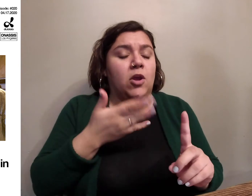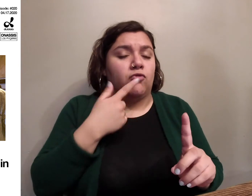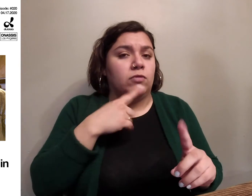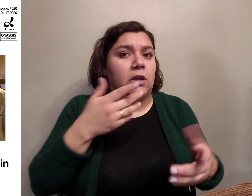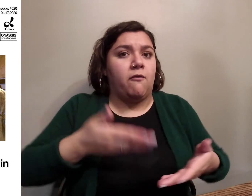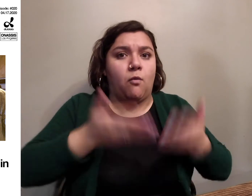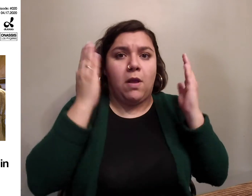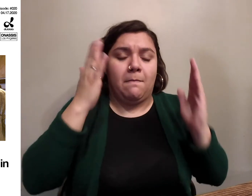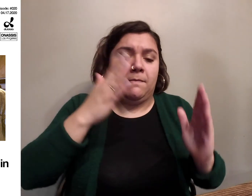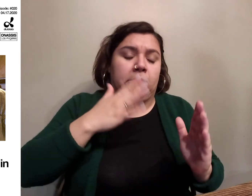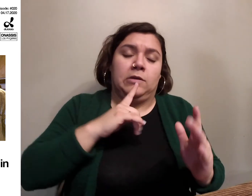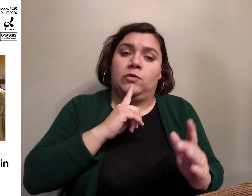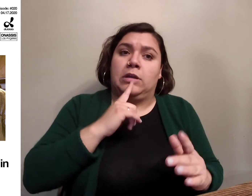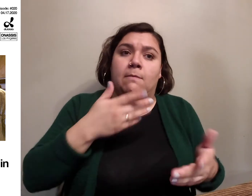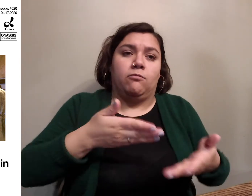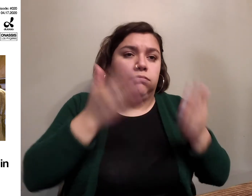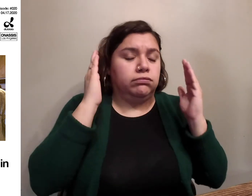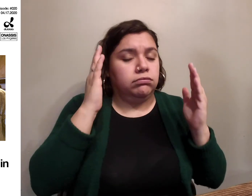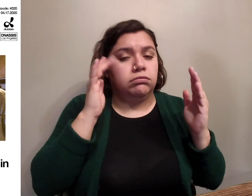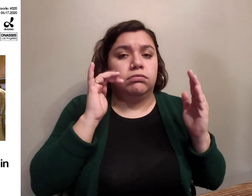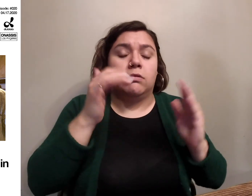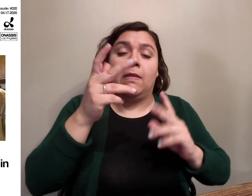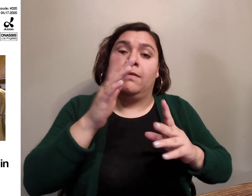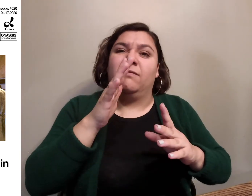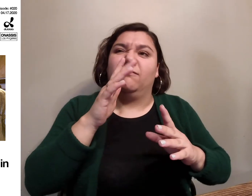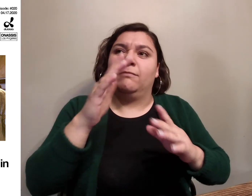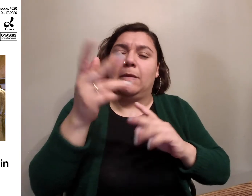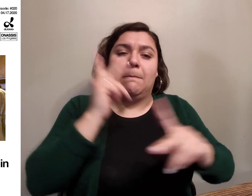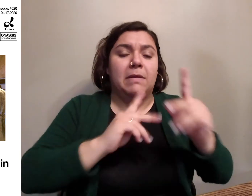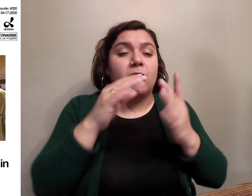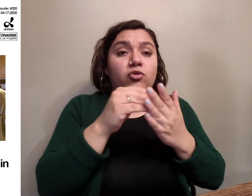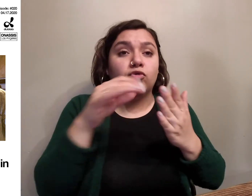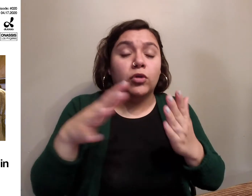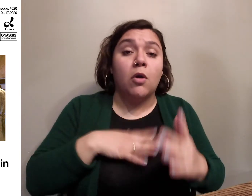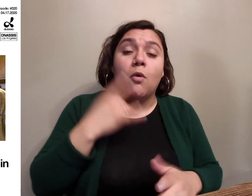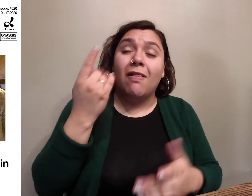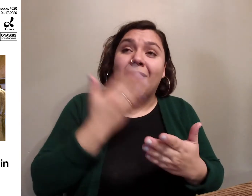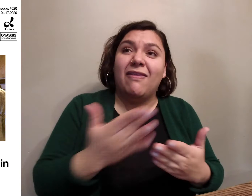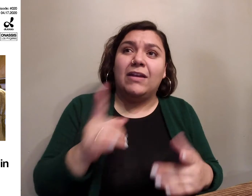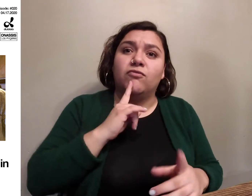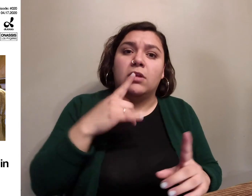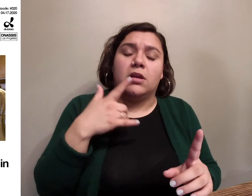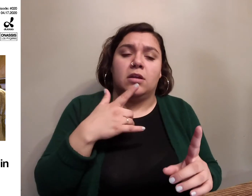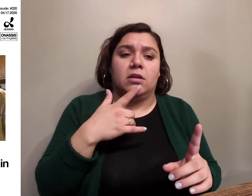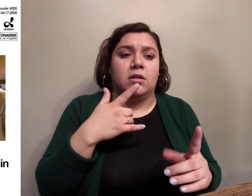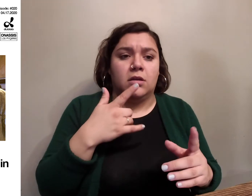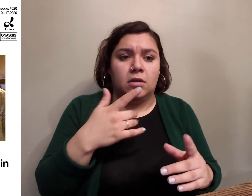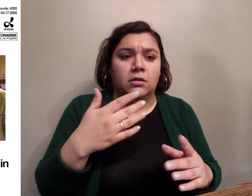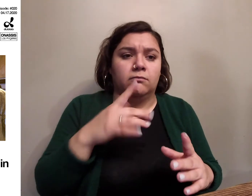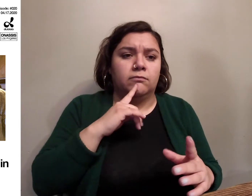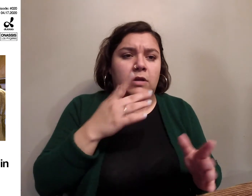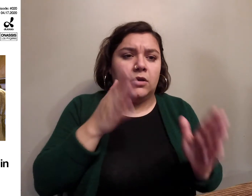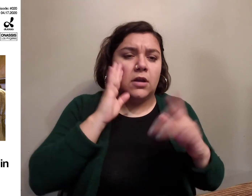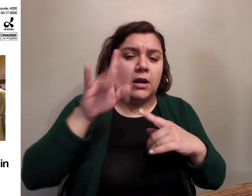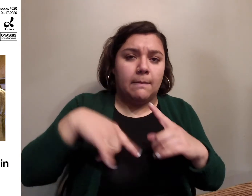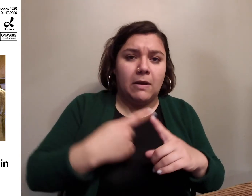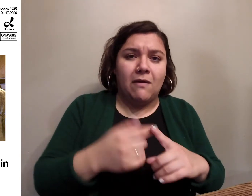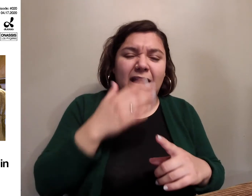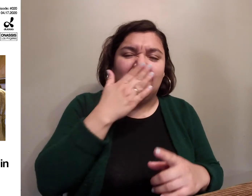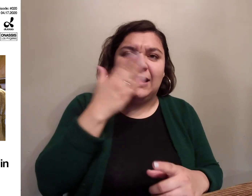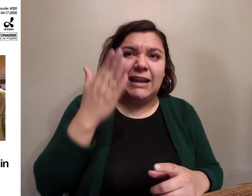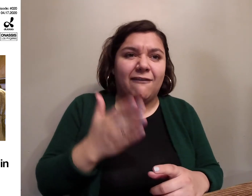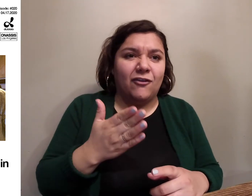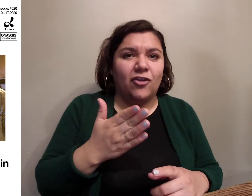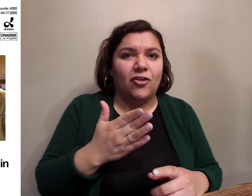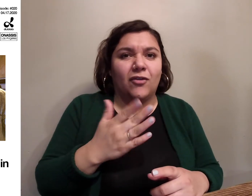students. But one of the things that it really taught me is that I never dismiss math and science. Like, I never do, just because I know how hard and creative it is.